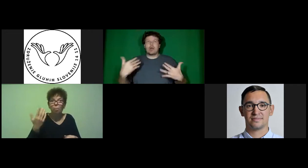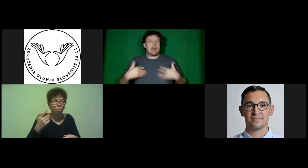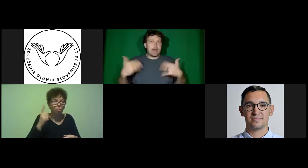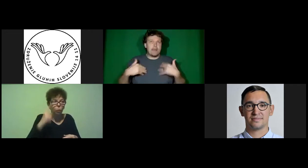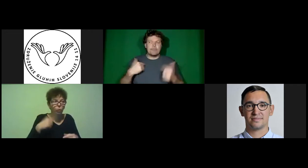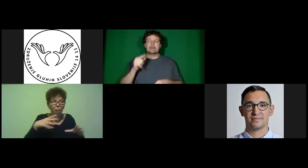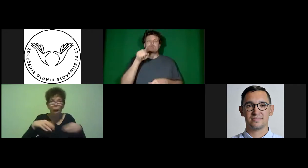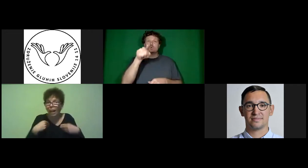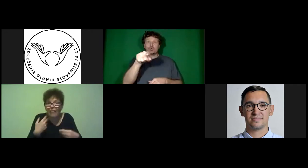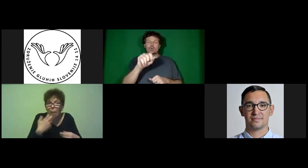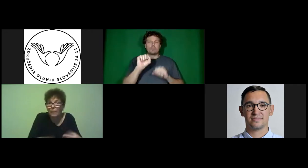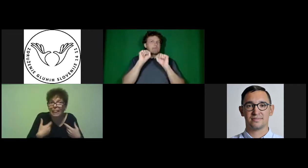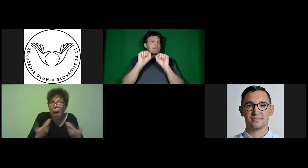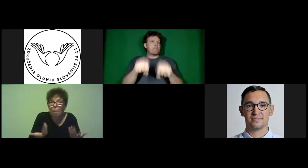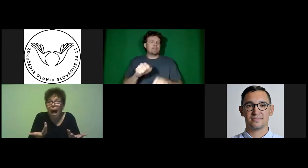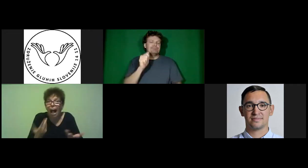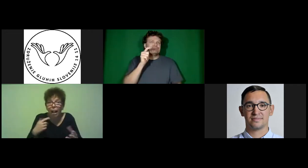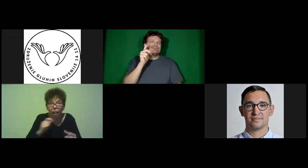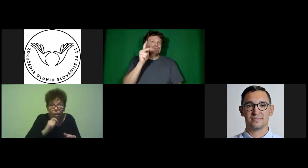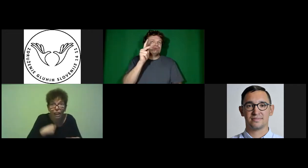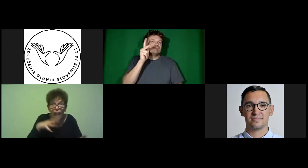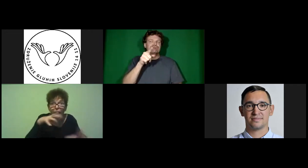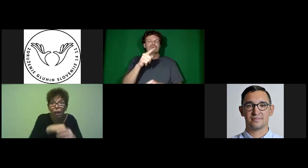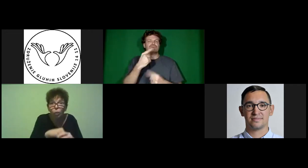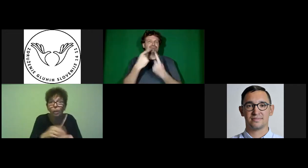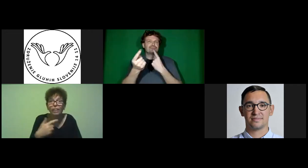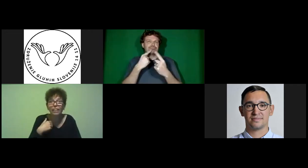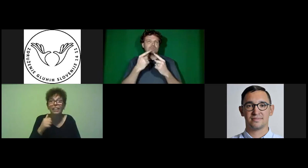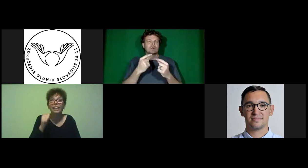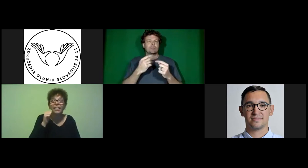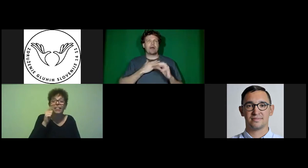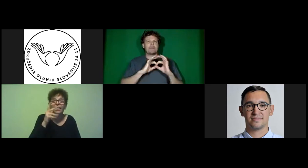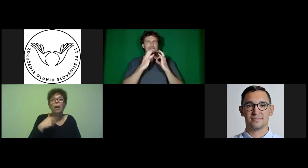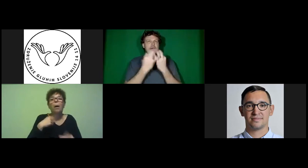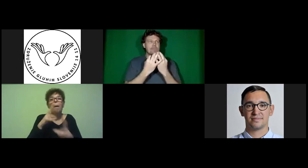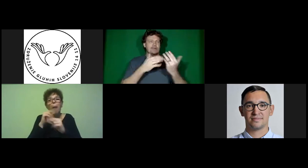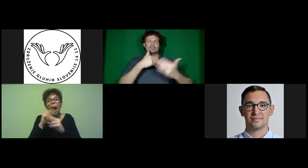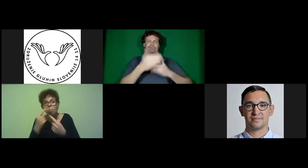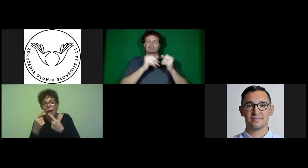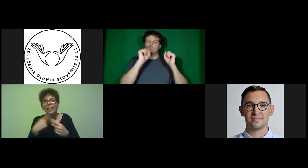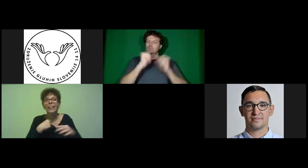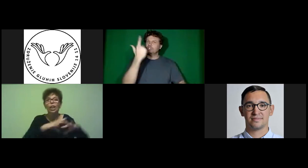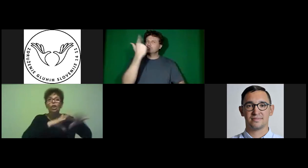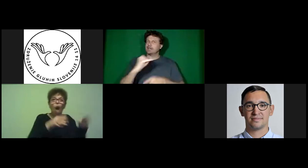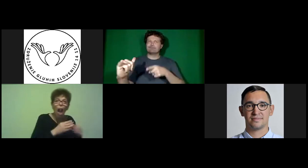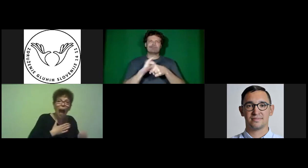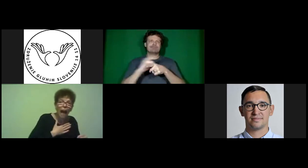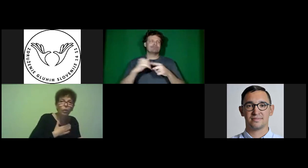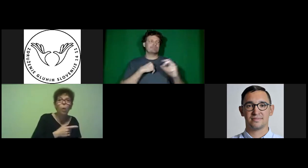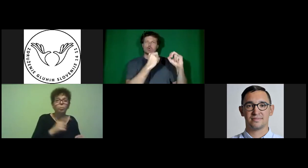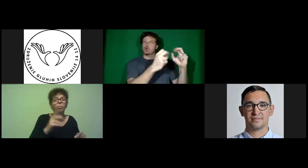I couldn't believe it at first. But of course, I was very happy. The coach told me, you have to